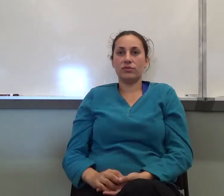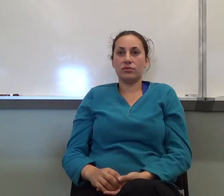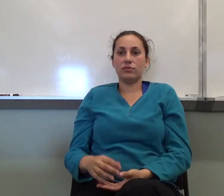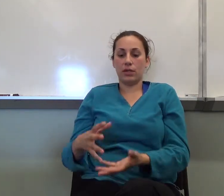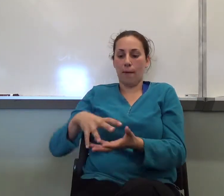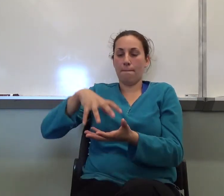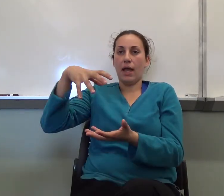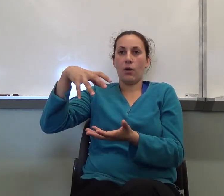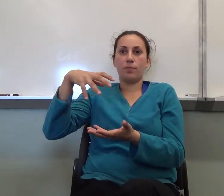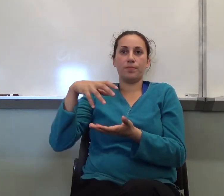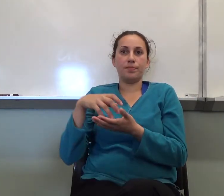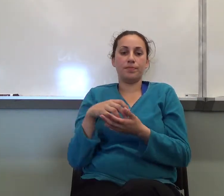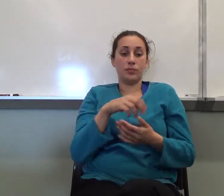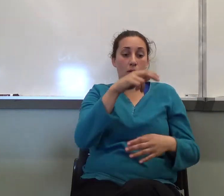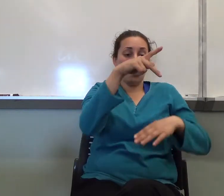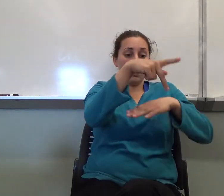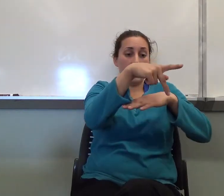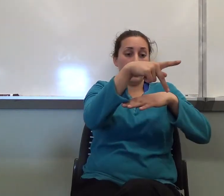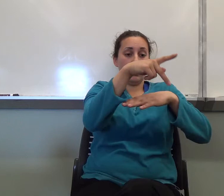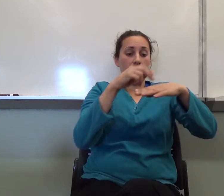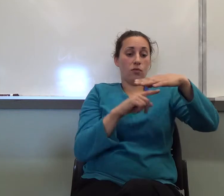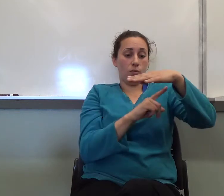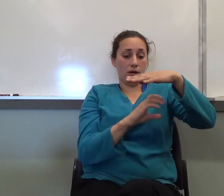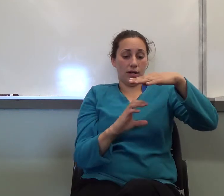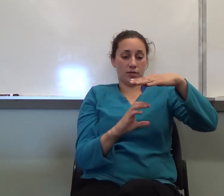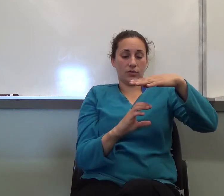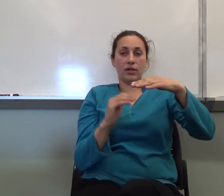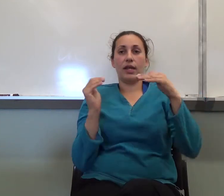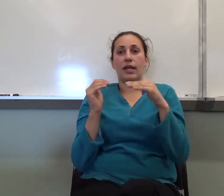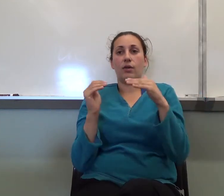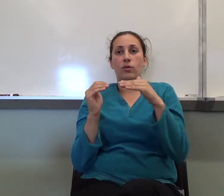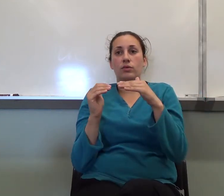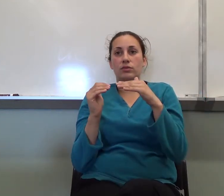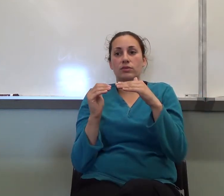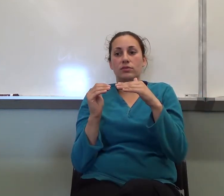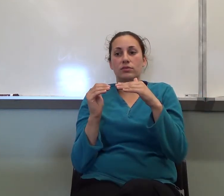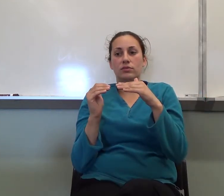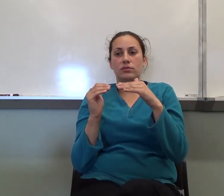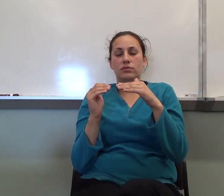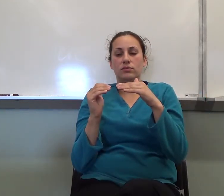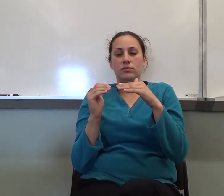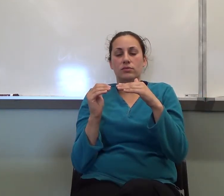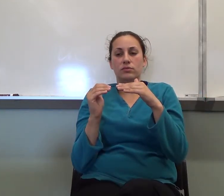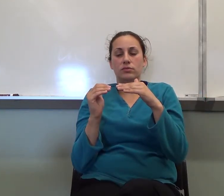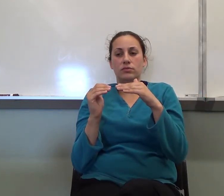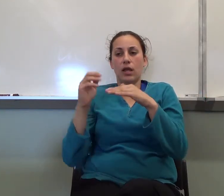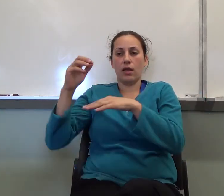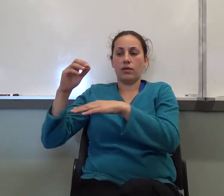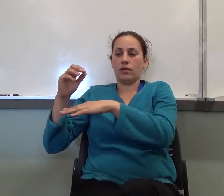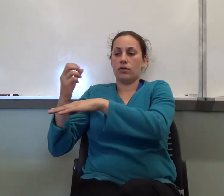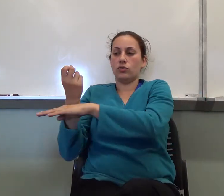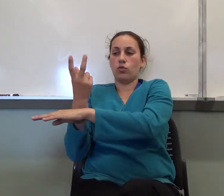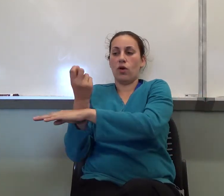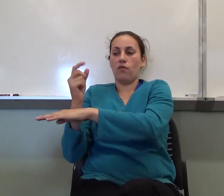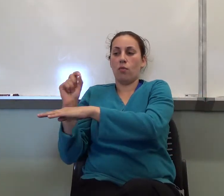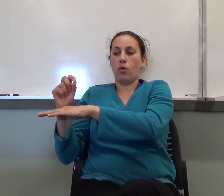So P over 100 is equal to base, amount over base, which is 12.4 divided